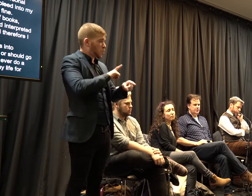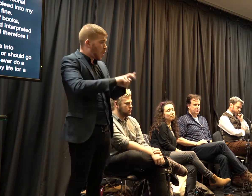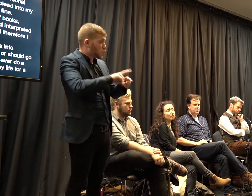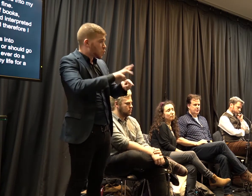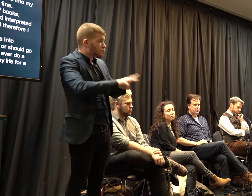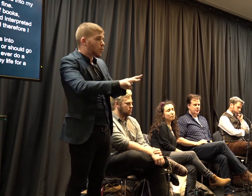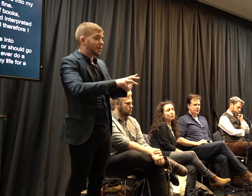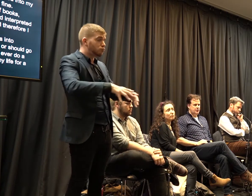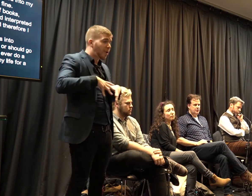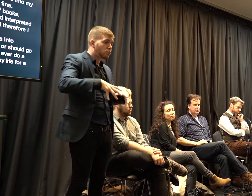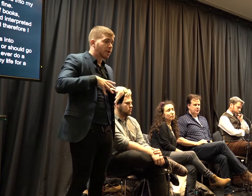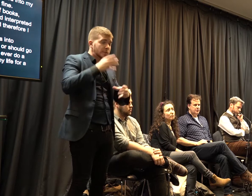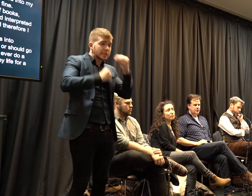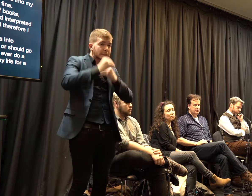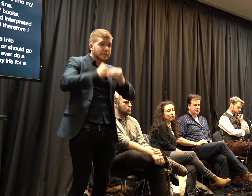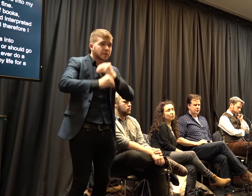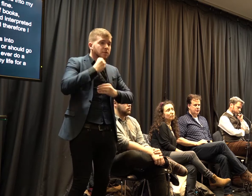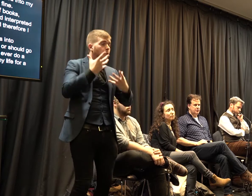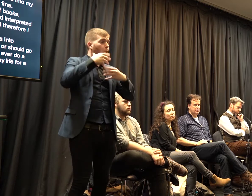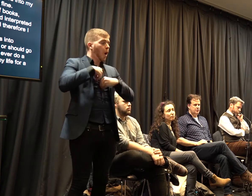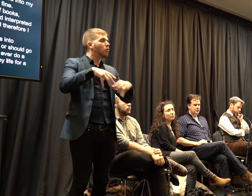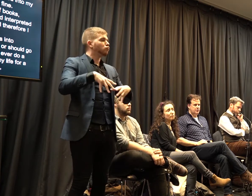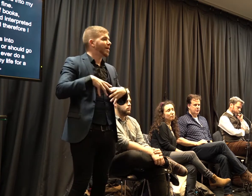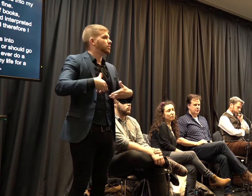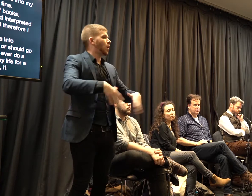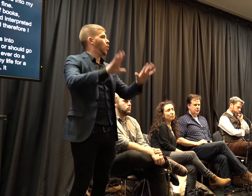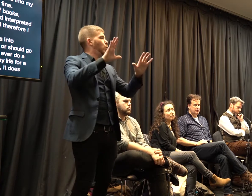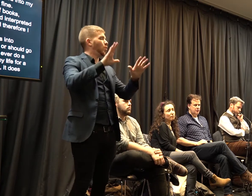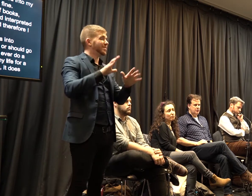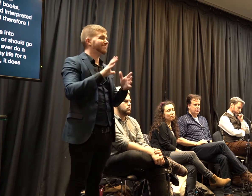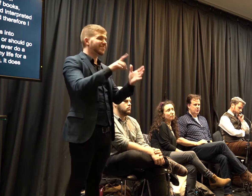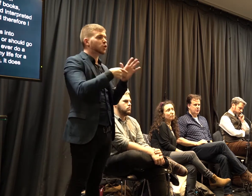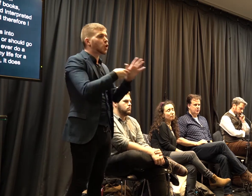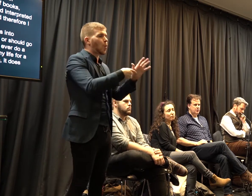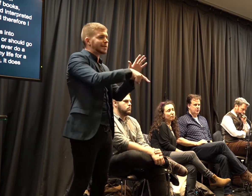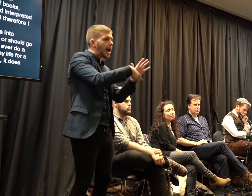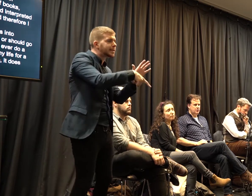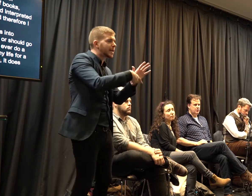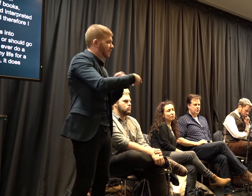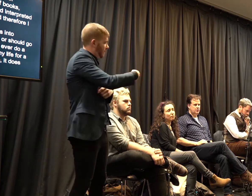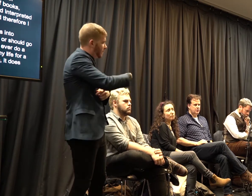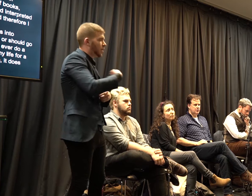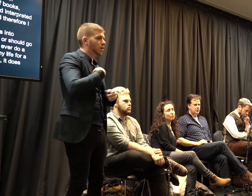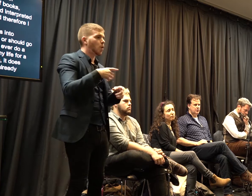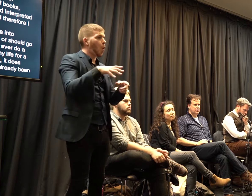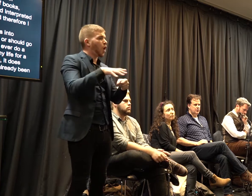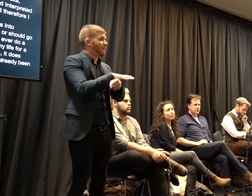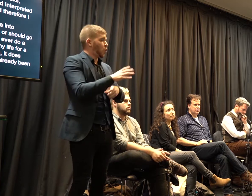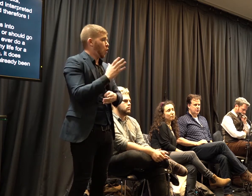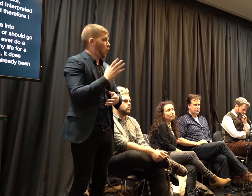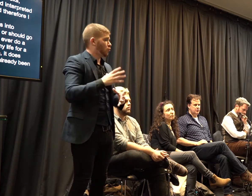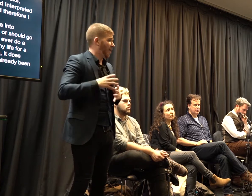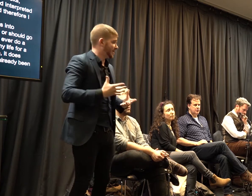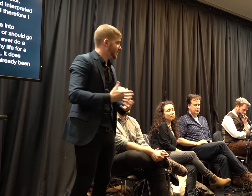night. And therefore it does highlight all the downfalls that people have already been speaking about.